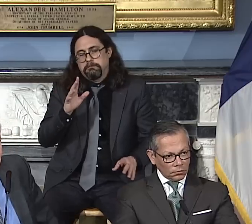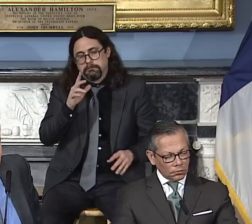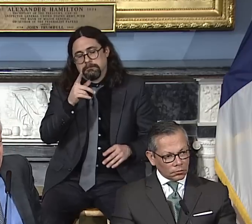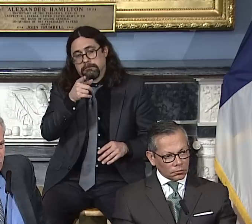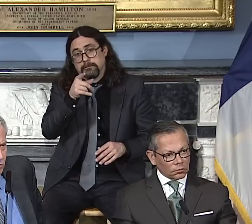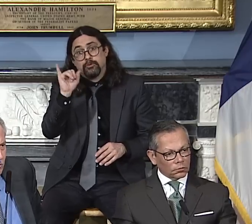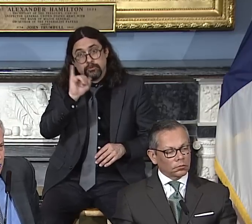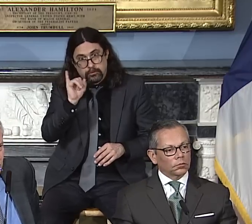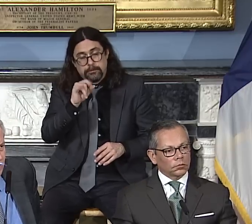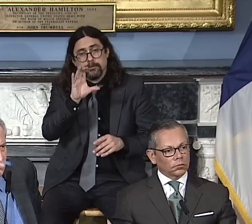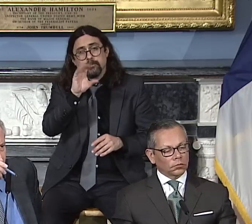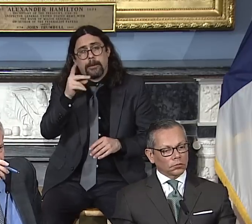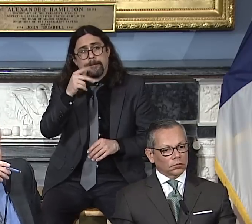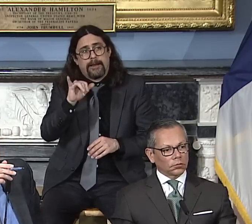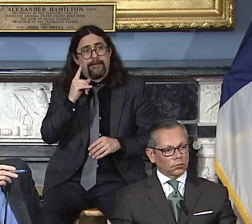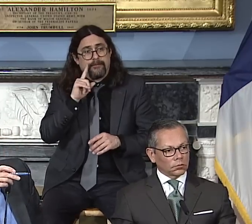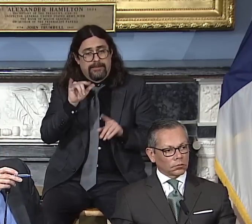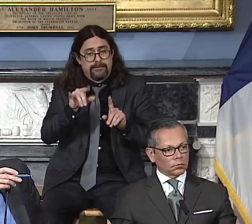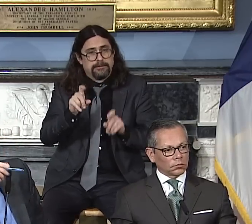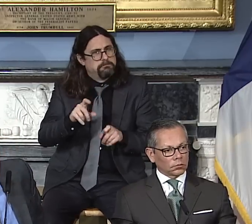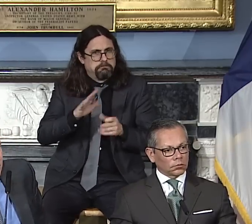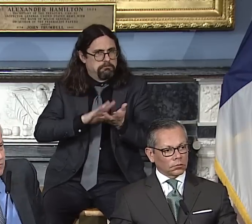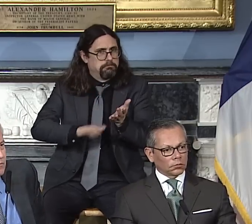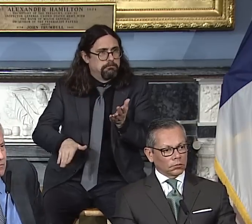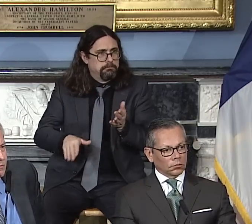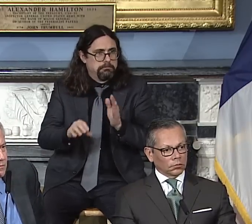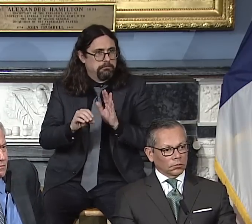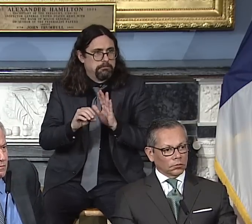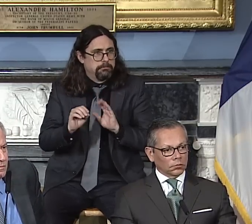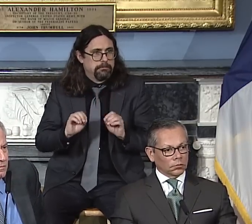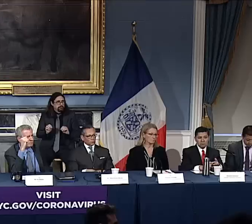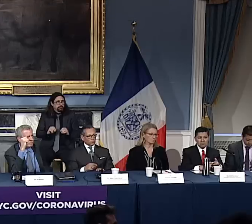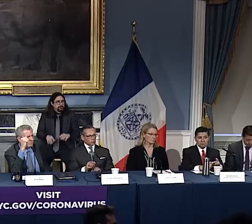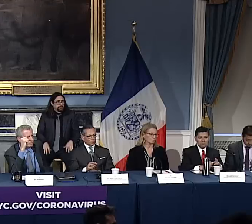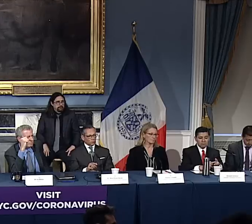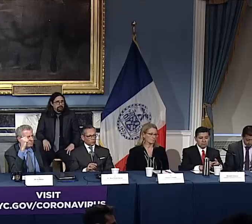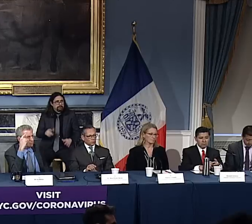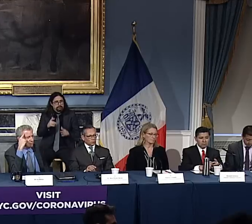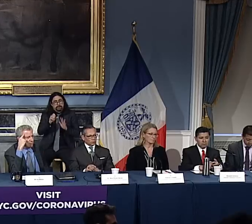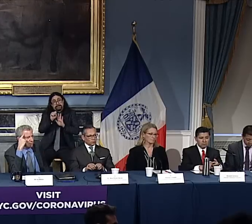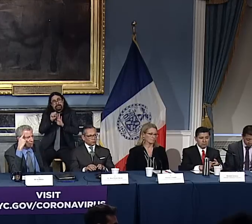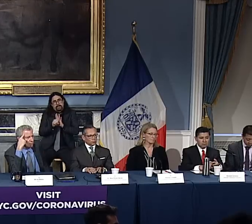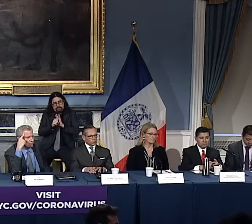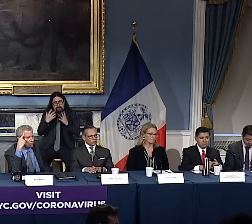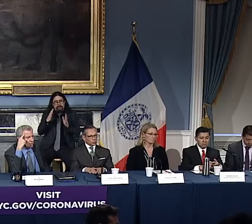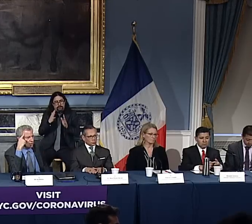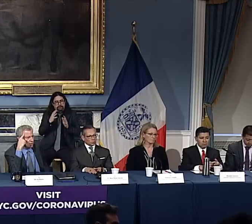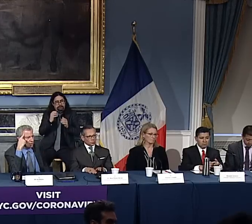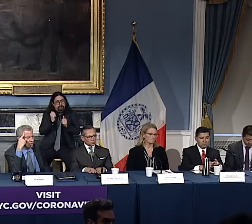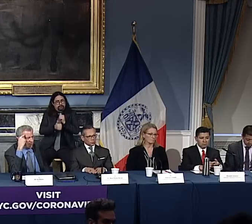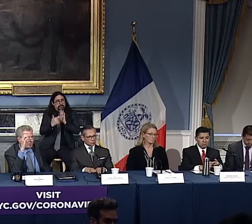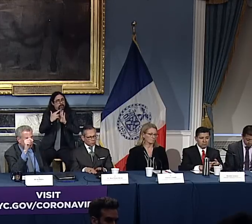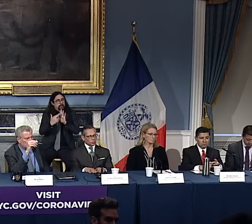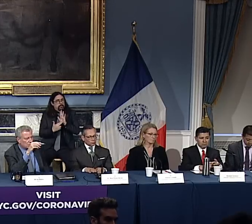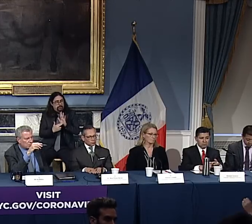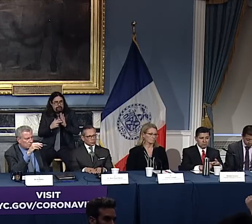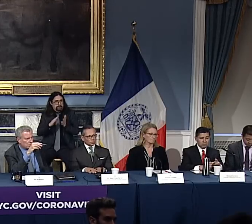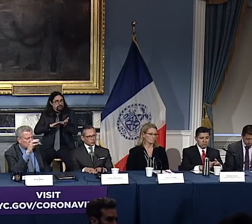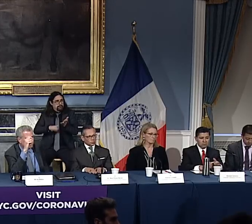state created a rule to waive copays, but you can check that. So if there's no insurance, then it is entirely free without that for New York?